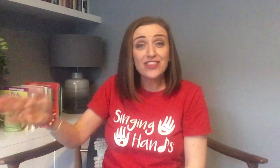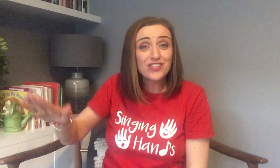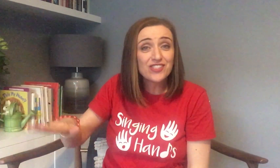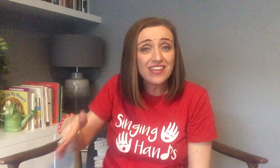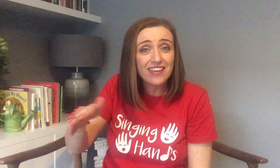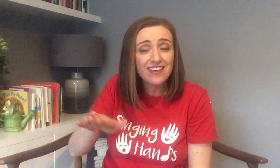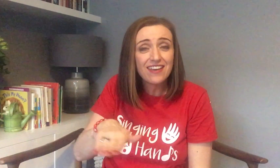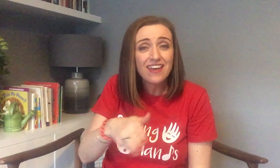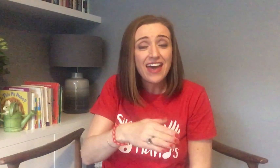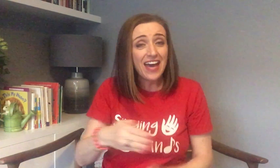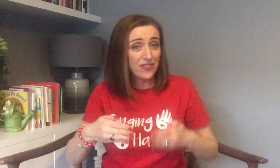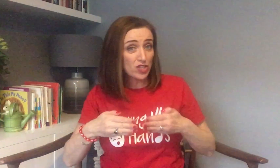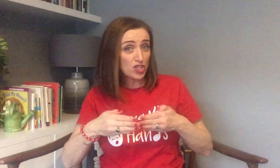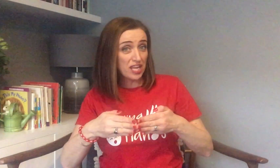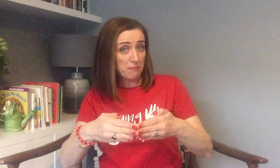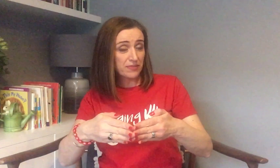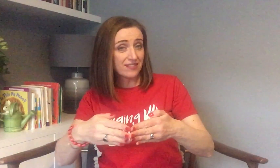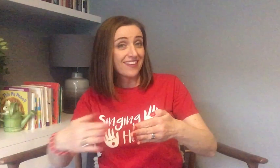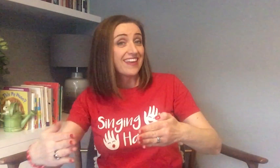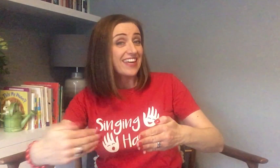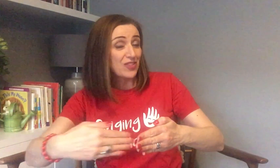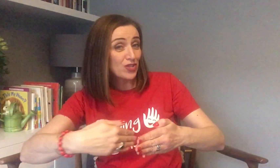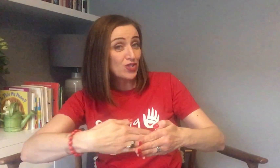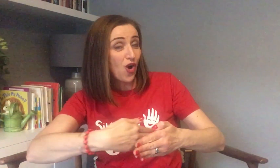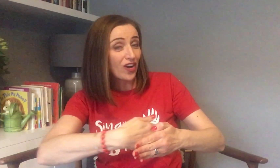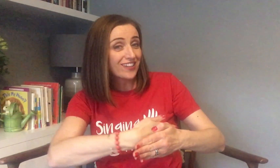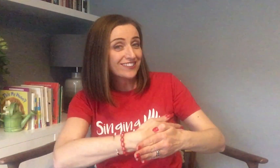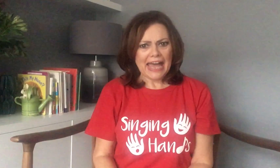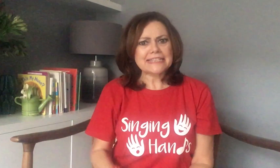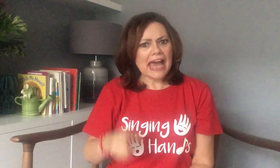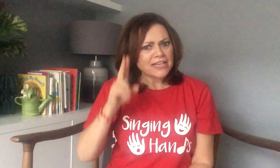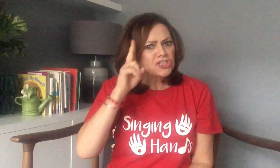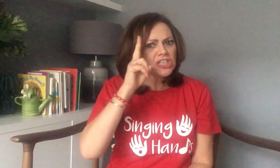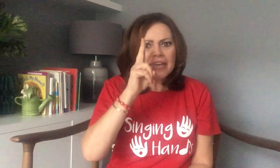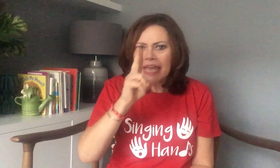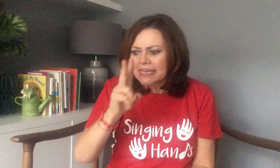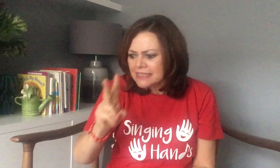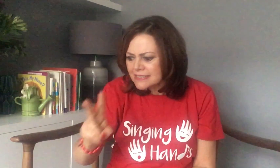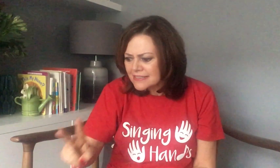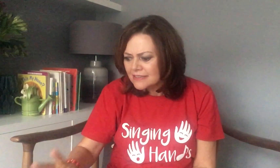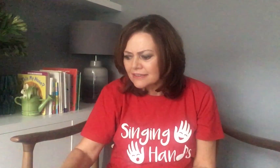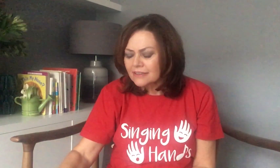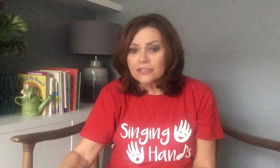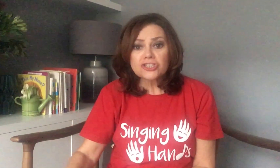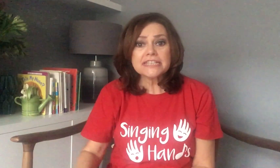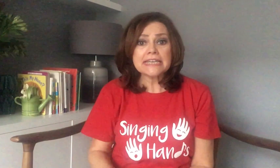the sea and the ships in the dock. And as she gazed, she